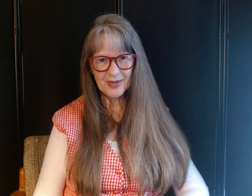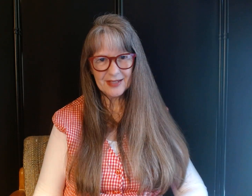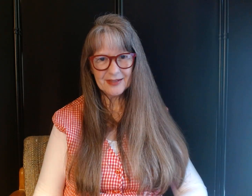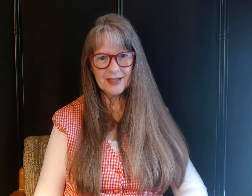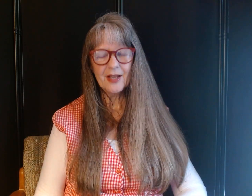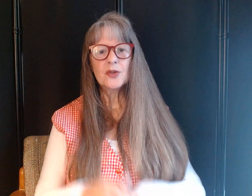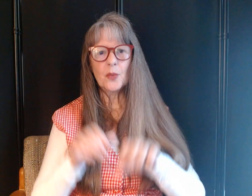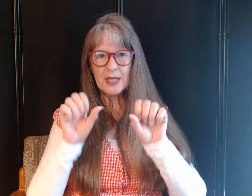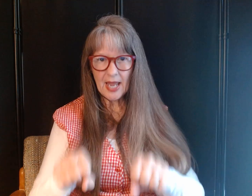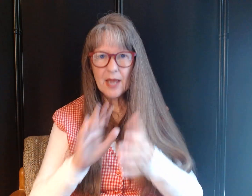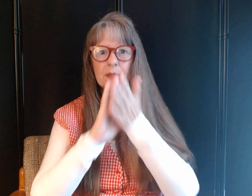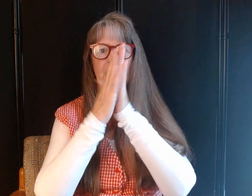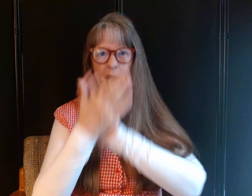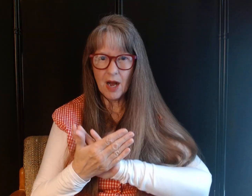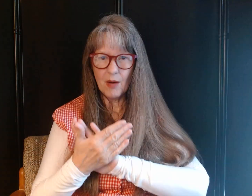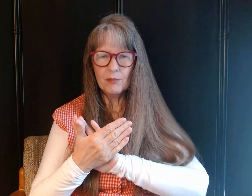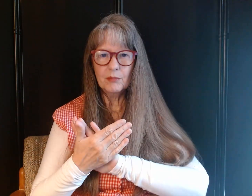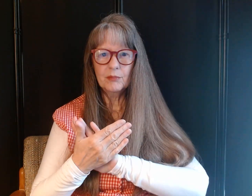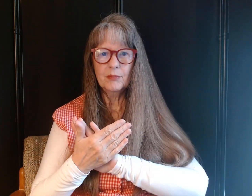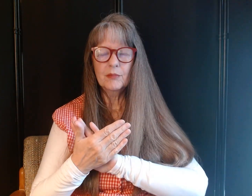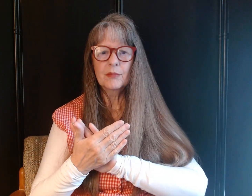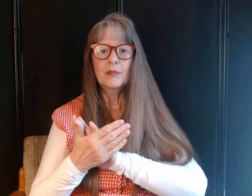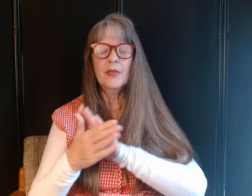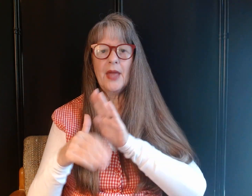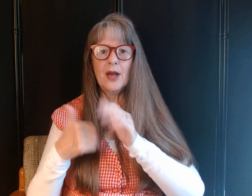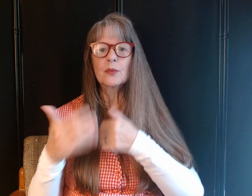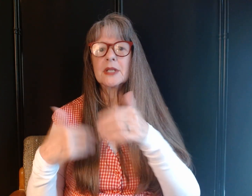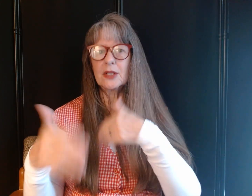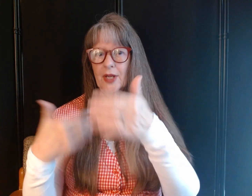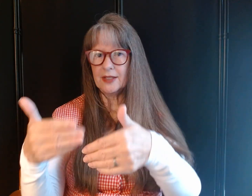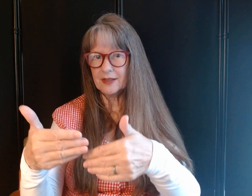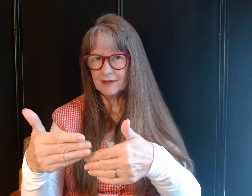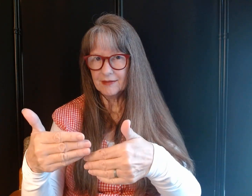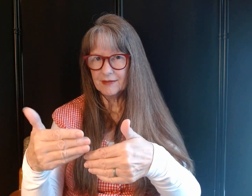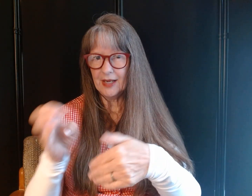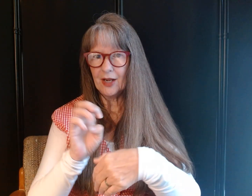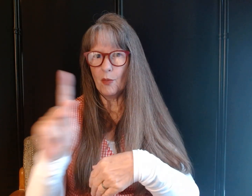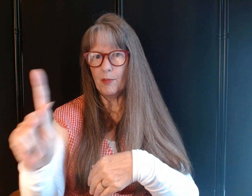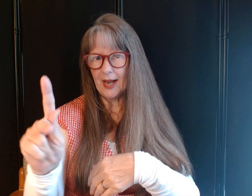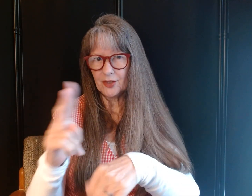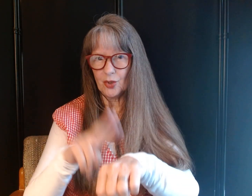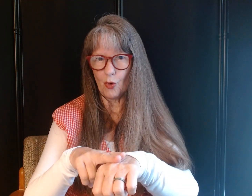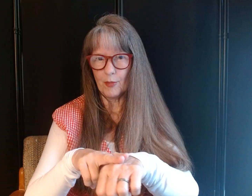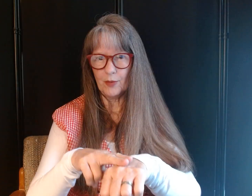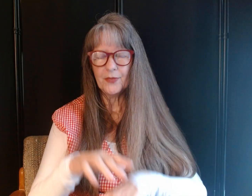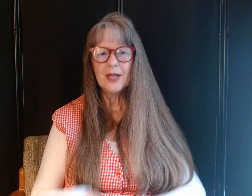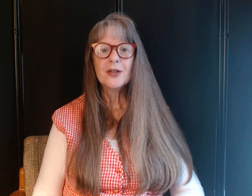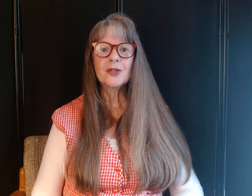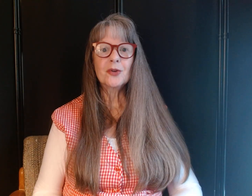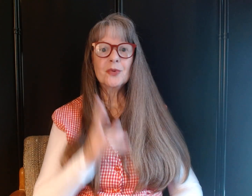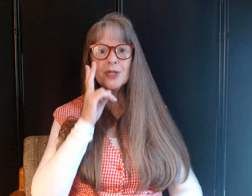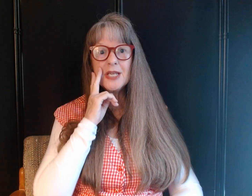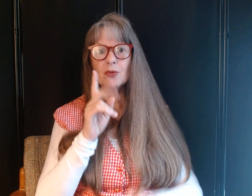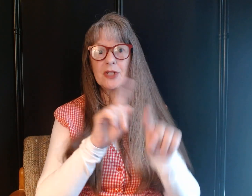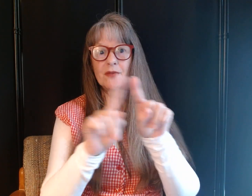right, that we can become that resilient and go back to normal. So you see those